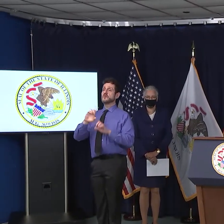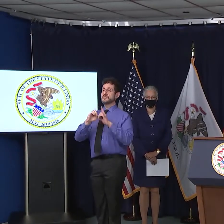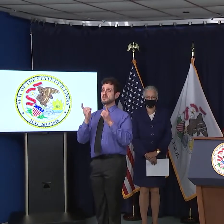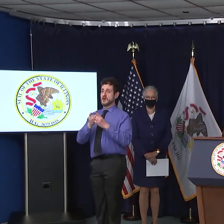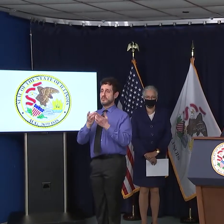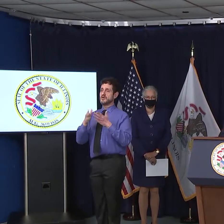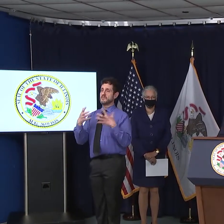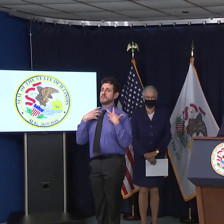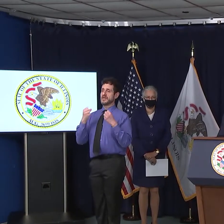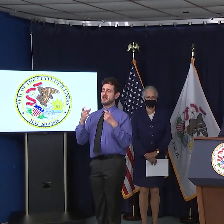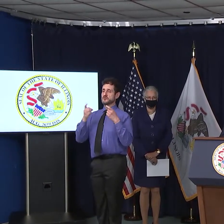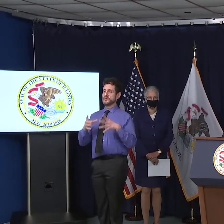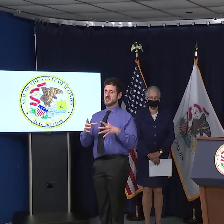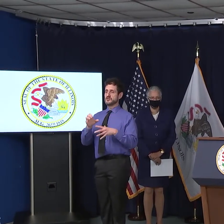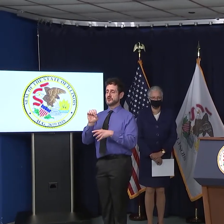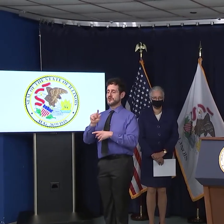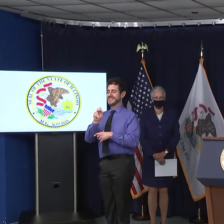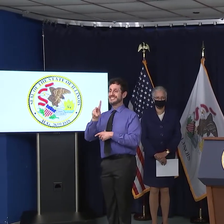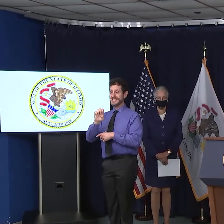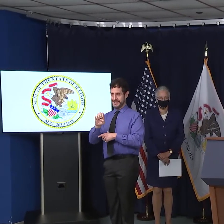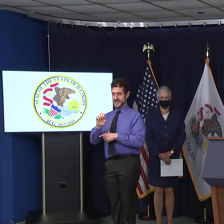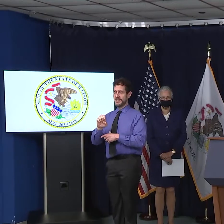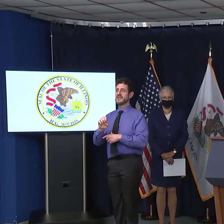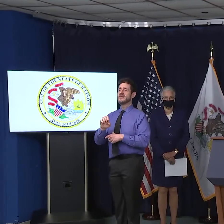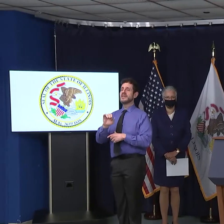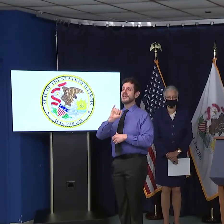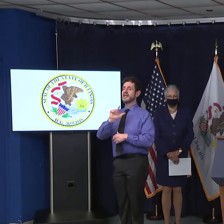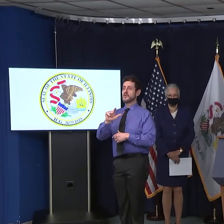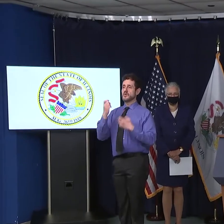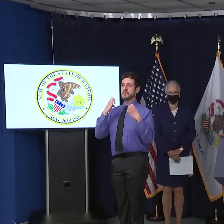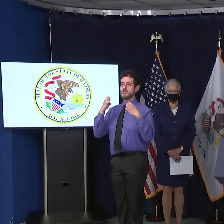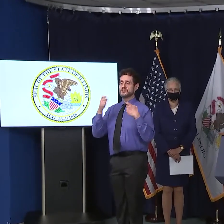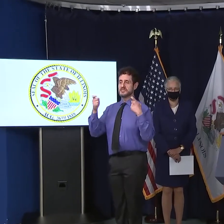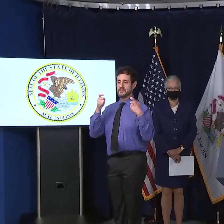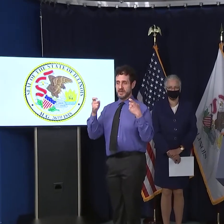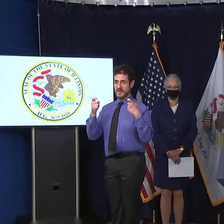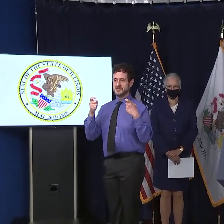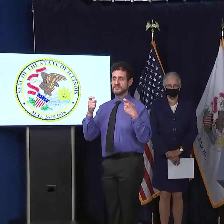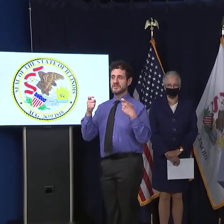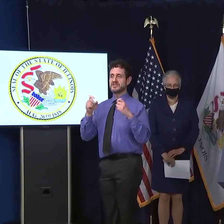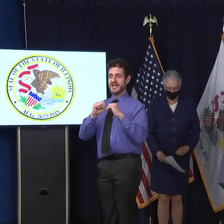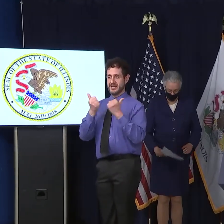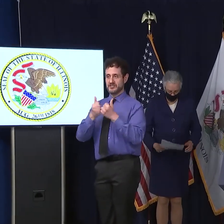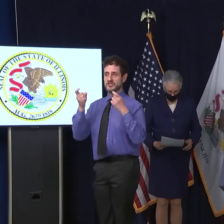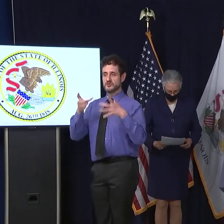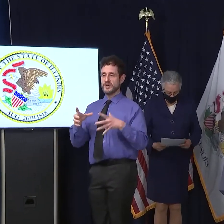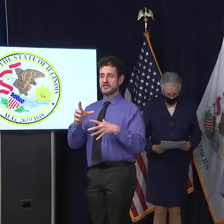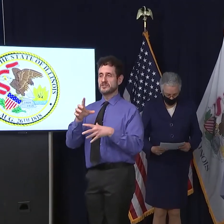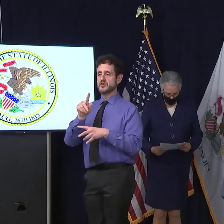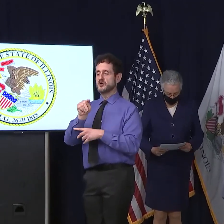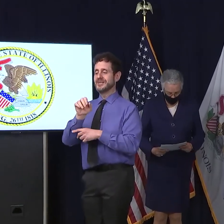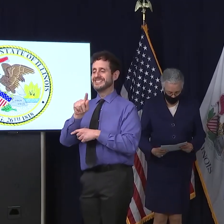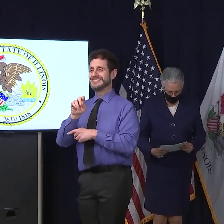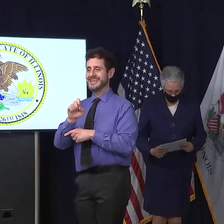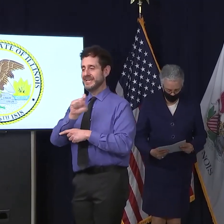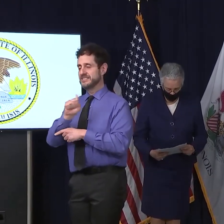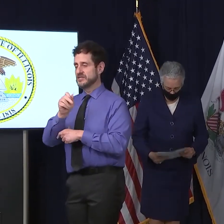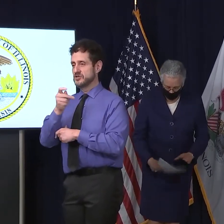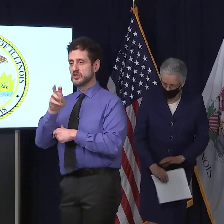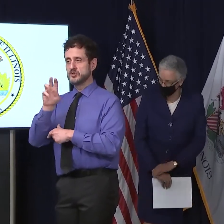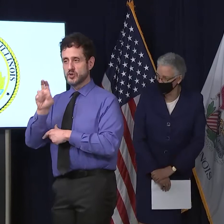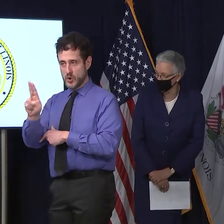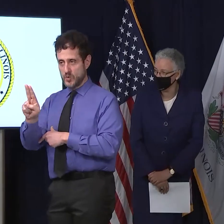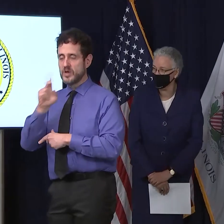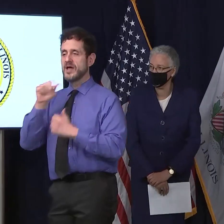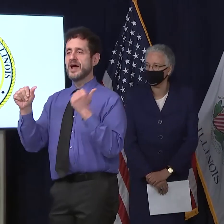Ngozi Ezike, Illinois Emergency Management Agency Director Alicia Tate-Nadeau, our Adjutant General of